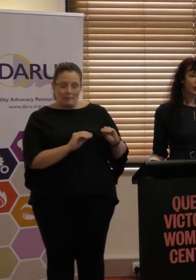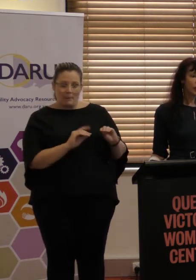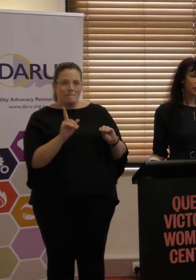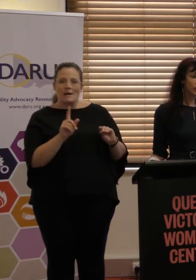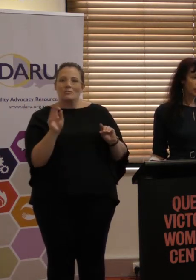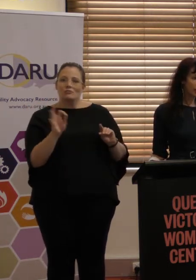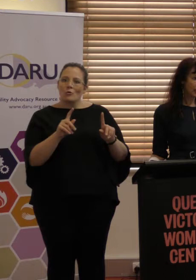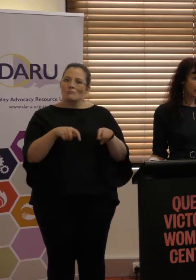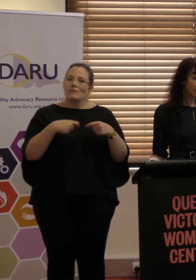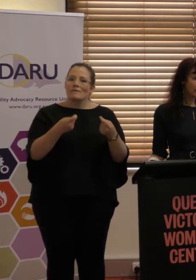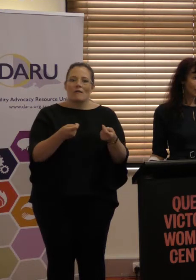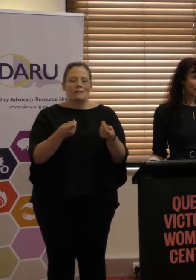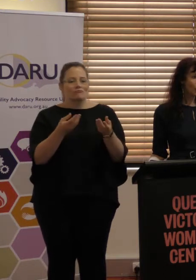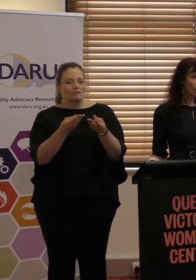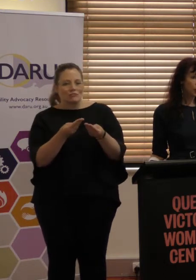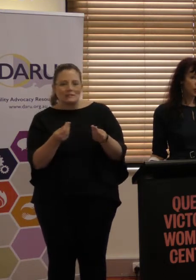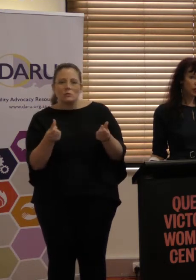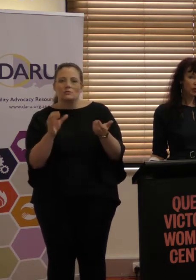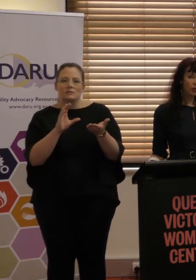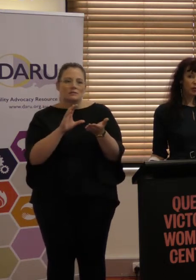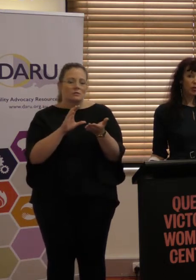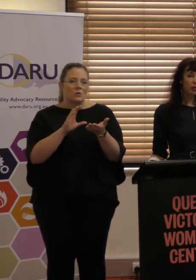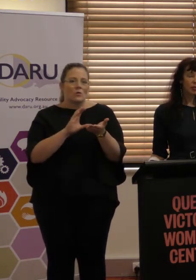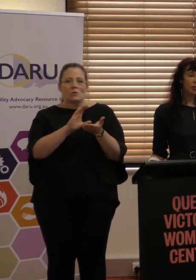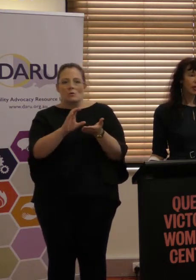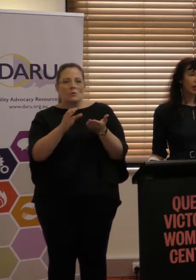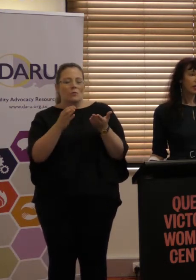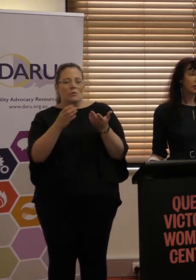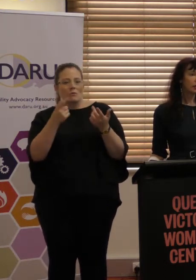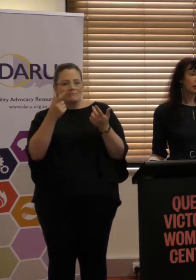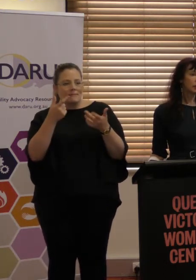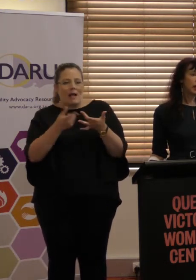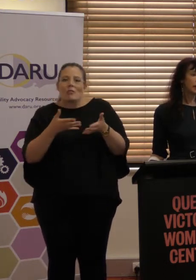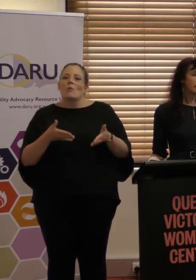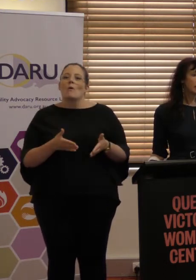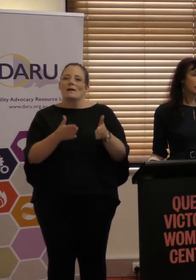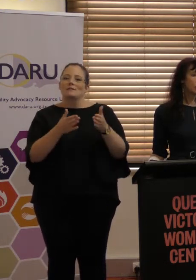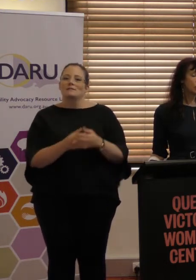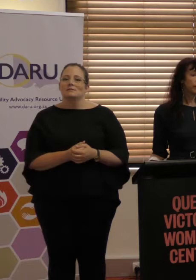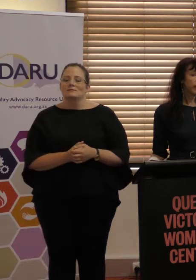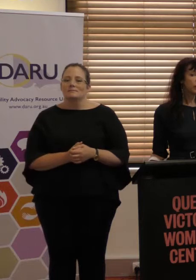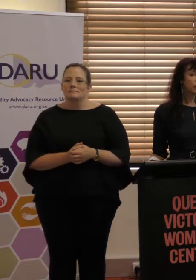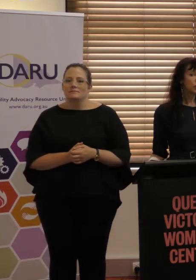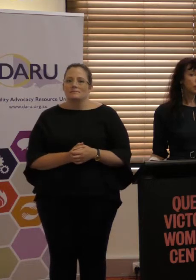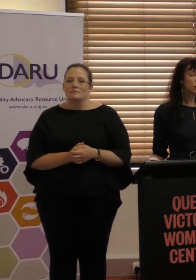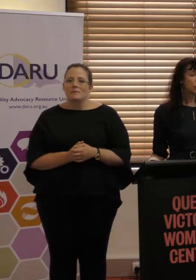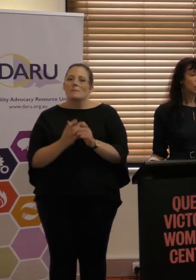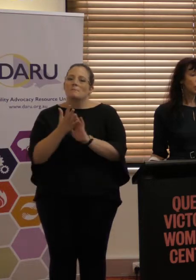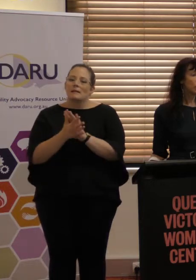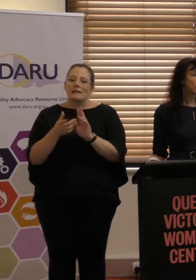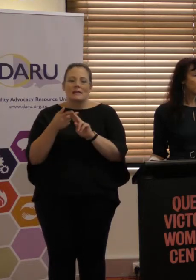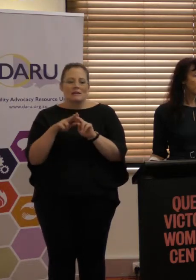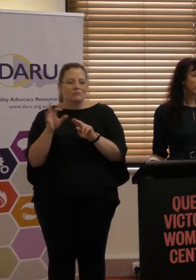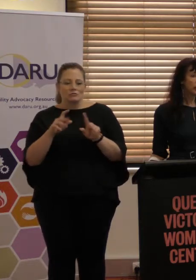the resources that they need to stop using those, which is access to funds